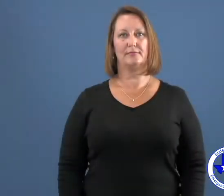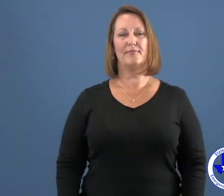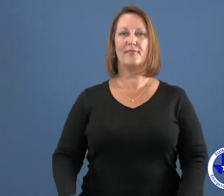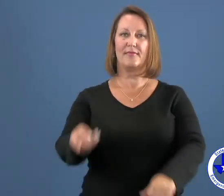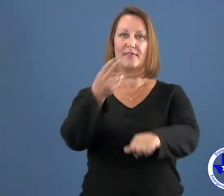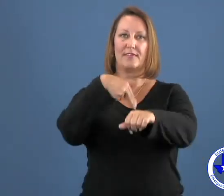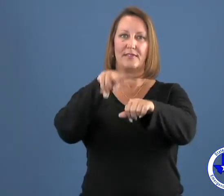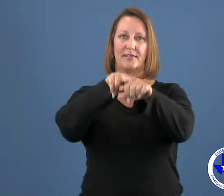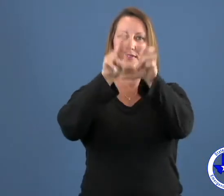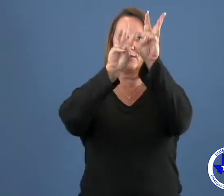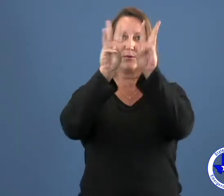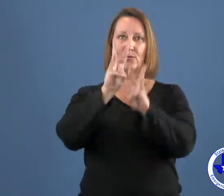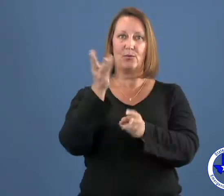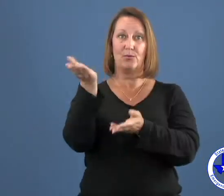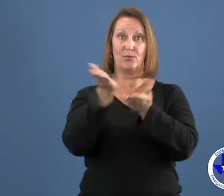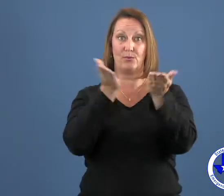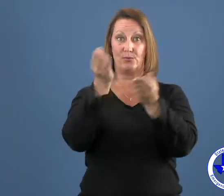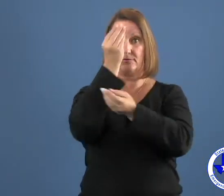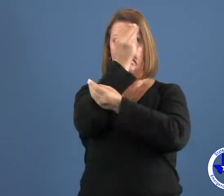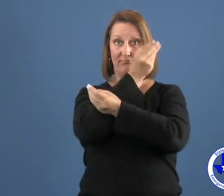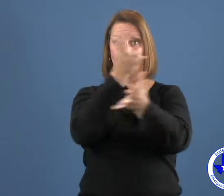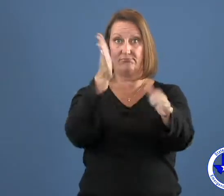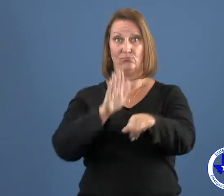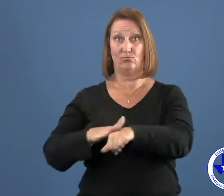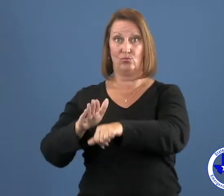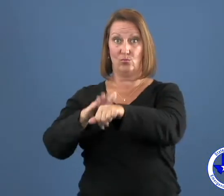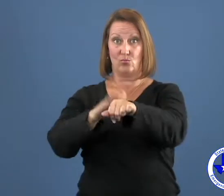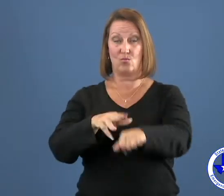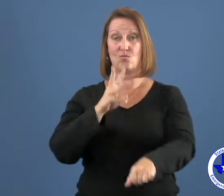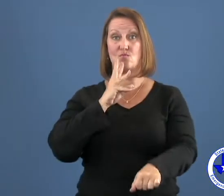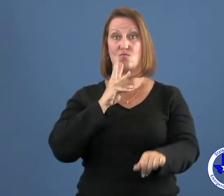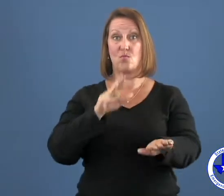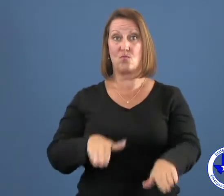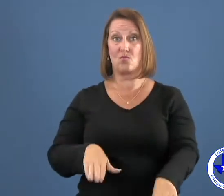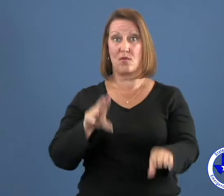The National Weather Service has issued a flash flood warning for your area.